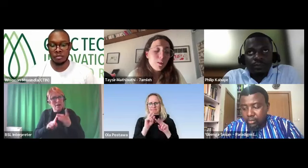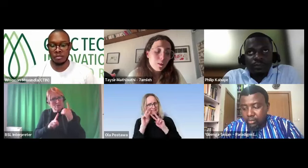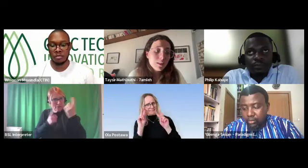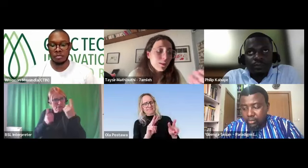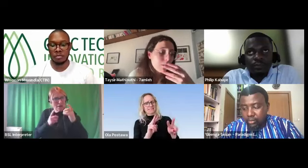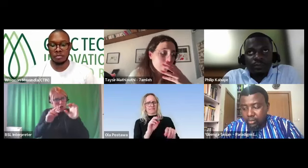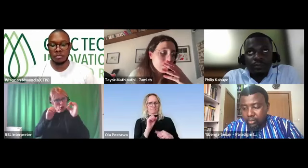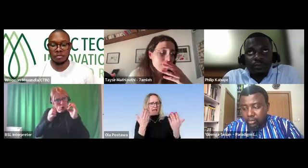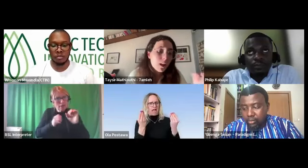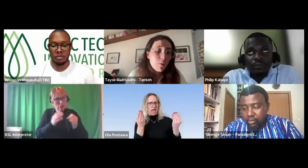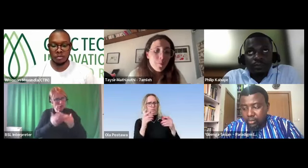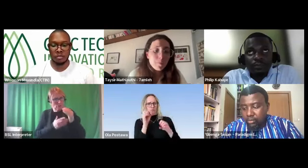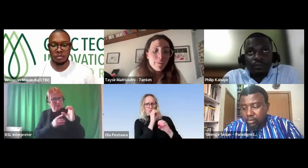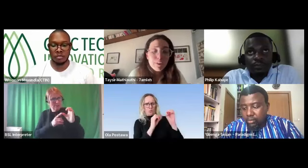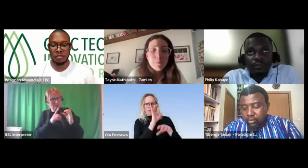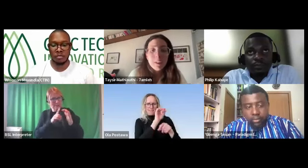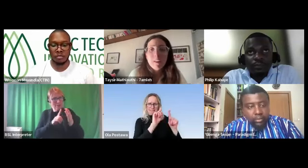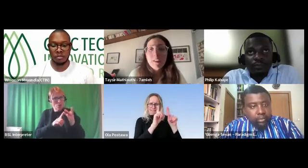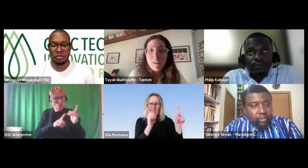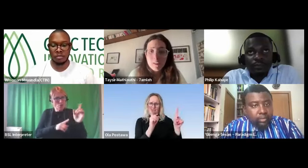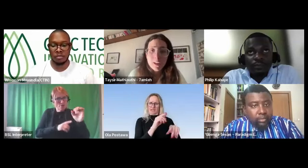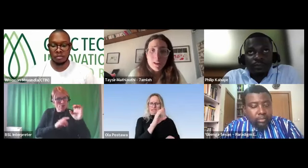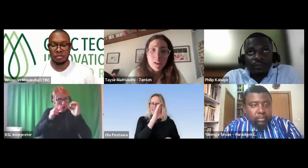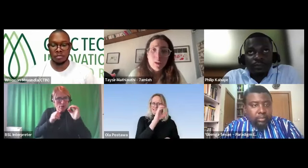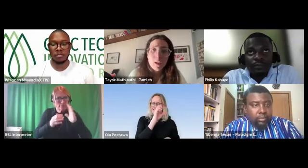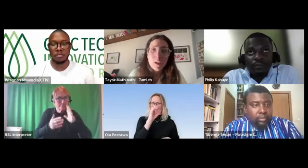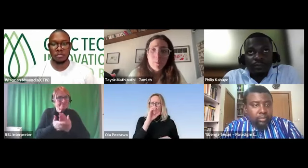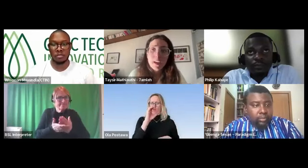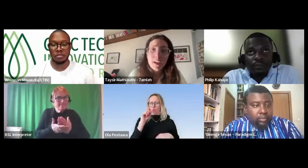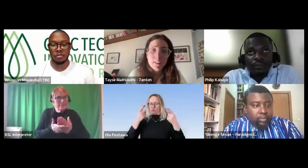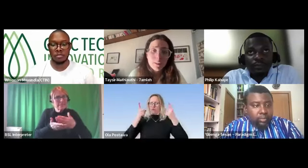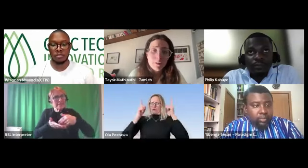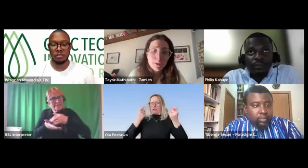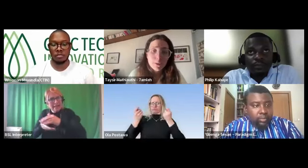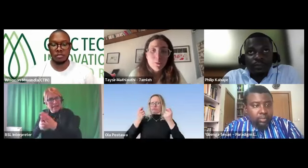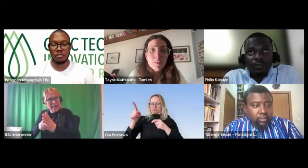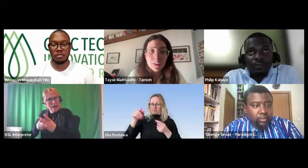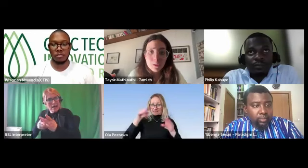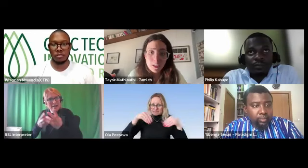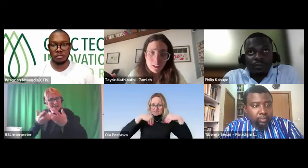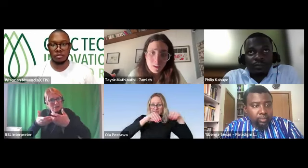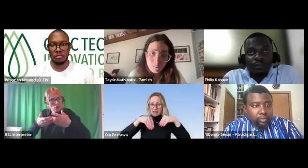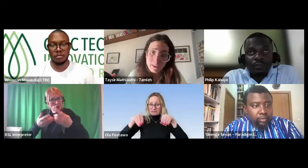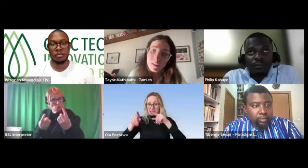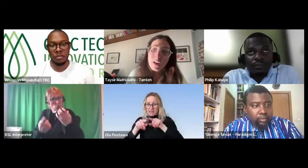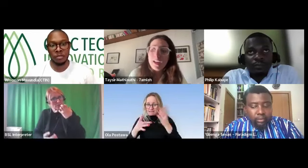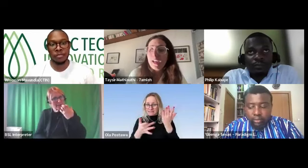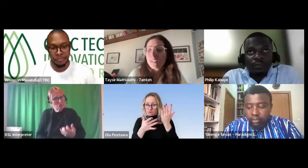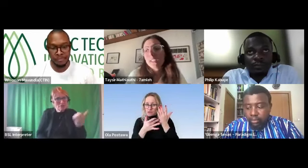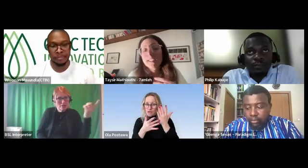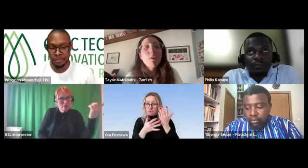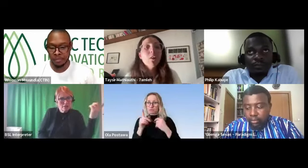Google and the CEO of Google is now affirming that they are selling AI technologies to the Israeli